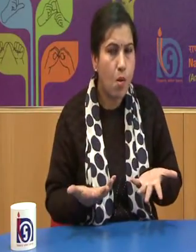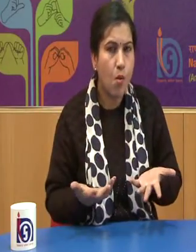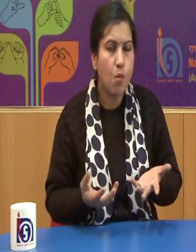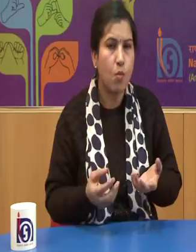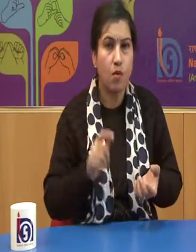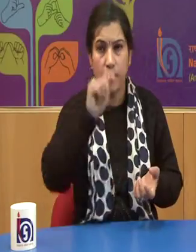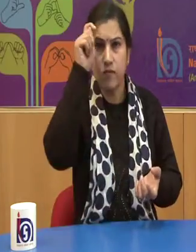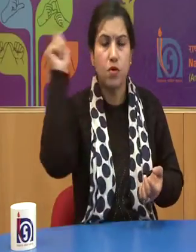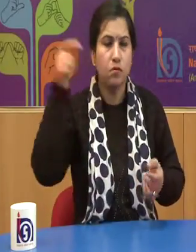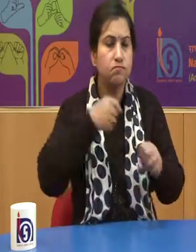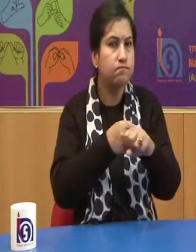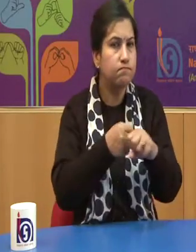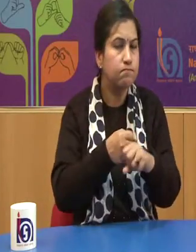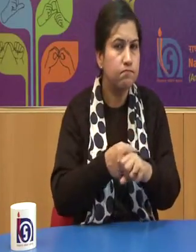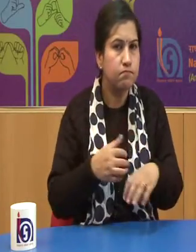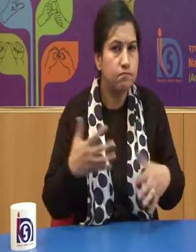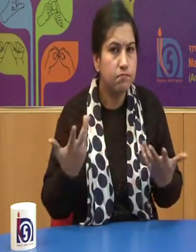against British rule.